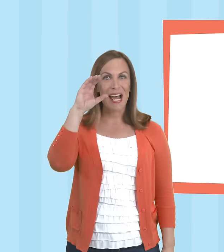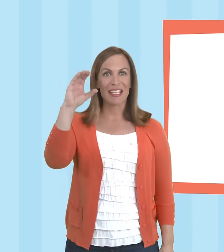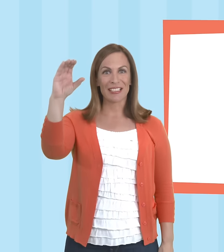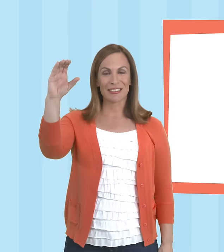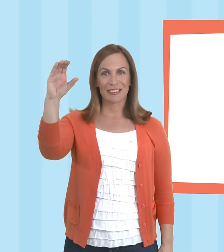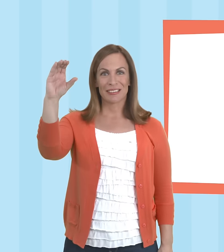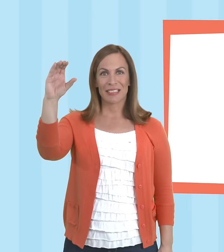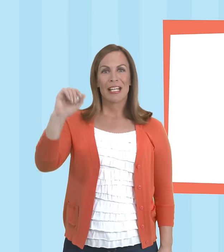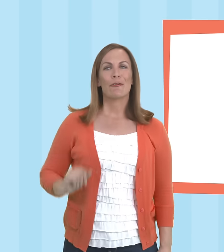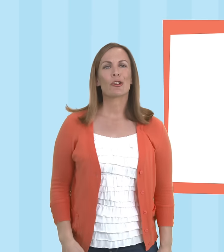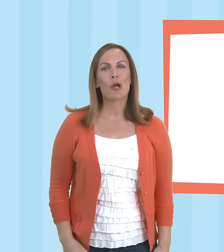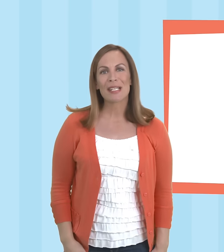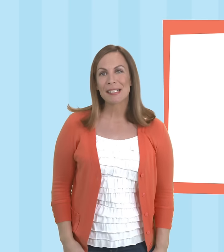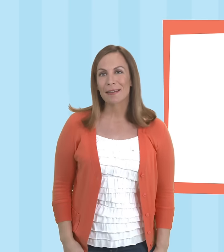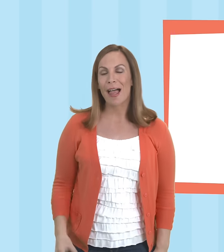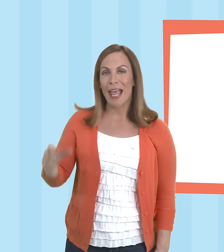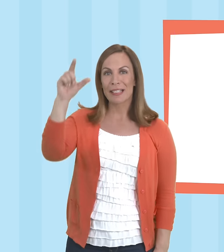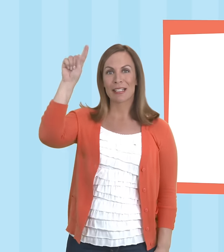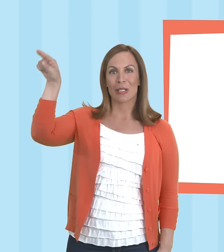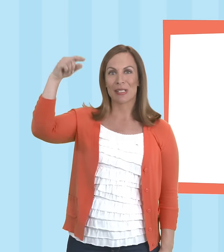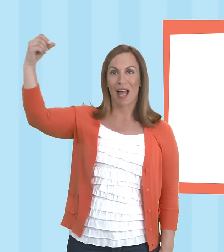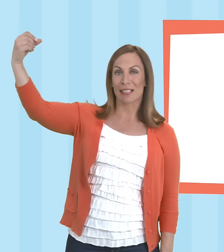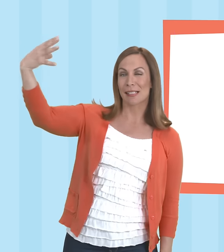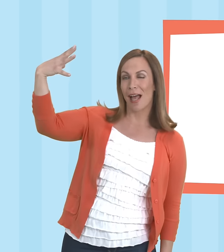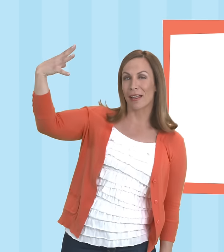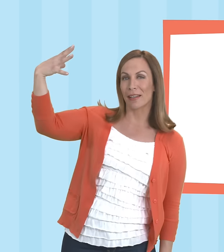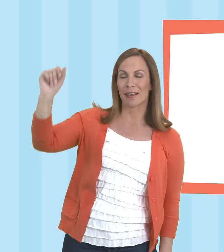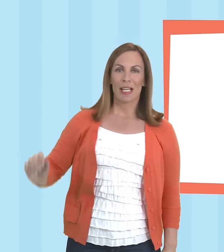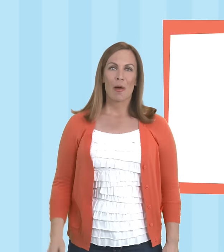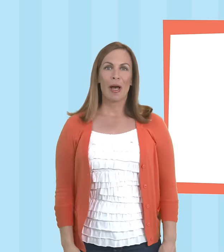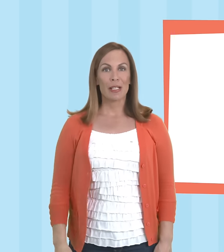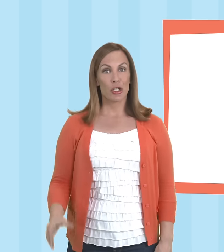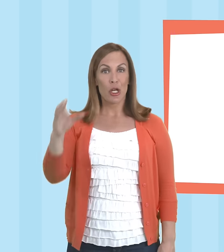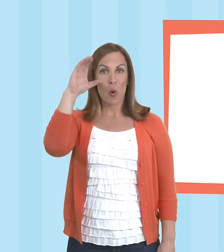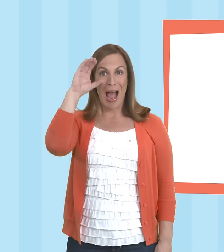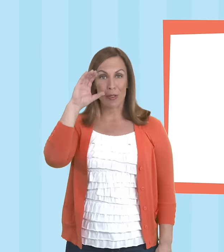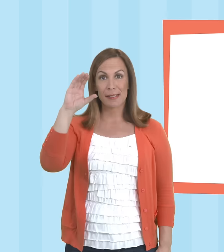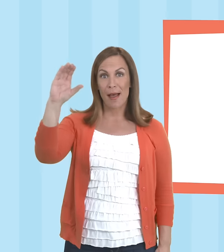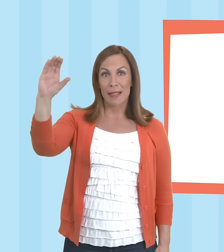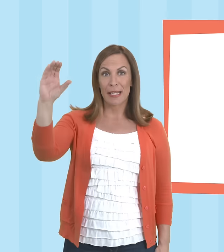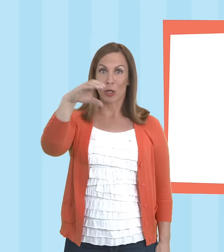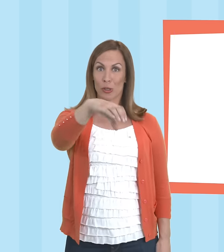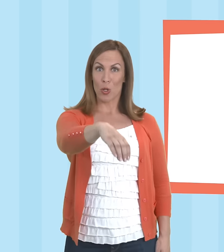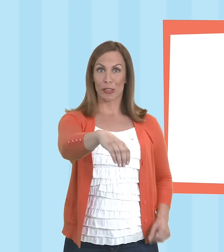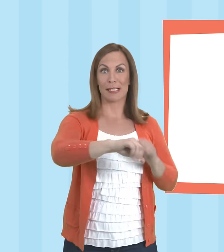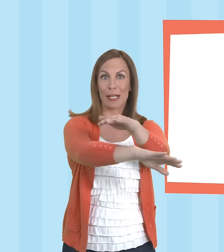Sun. If you're showing sunlight, you sign sun. But to show our sun in our solar system,